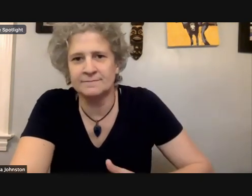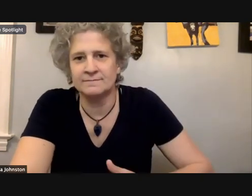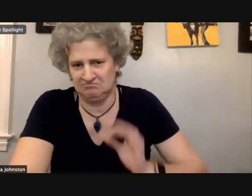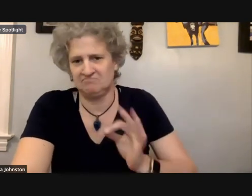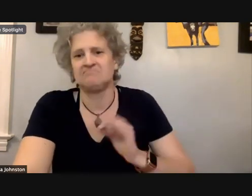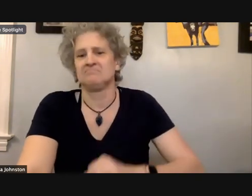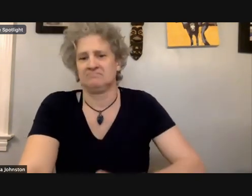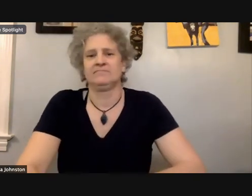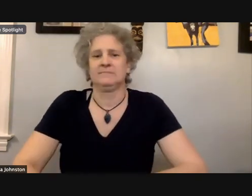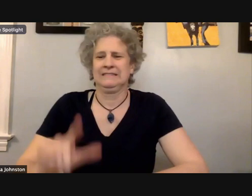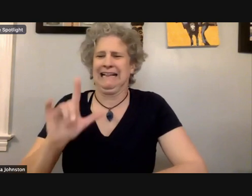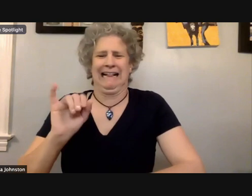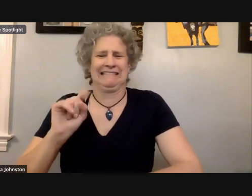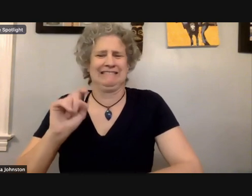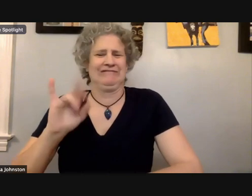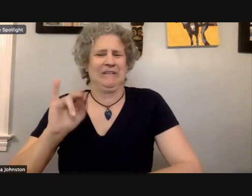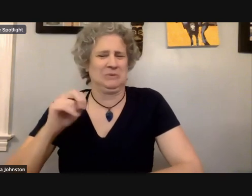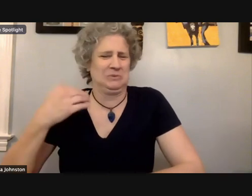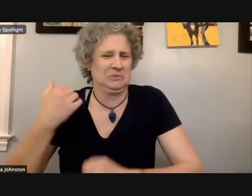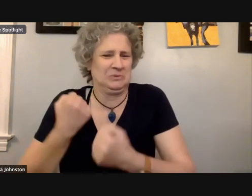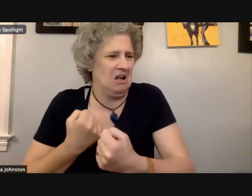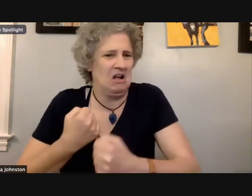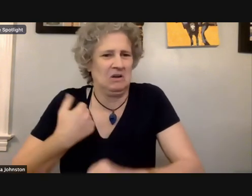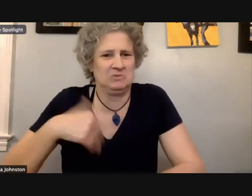All right, great. Next.